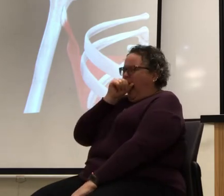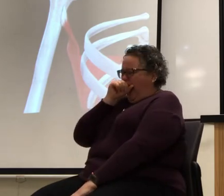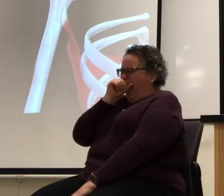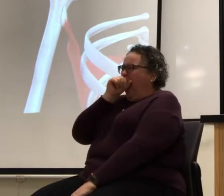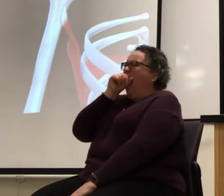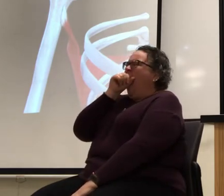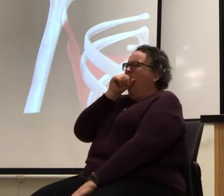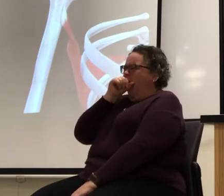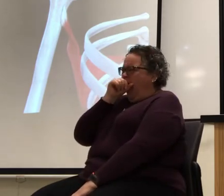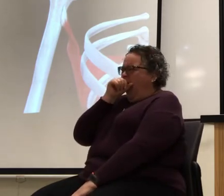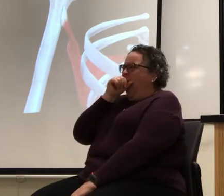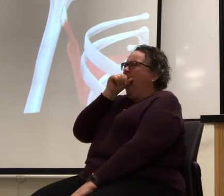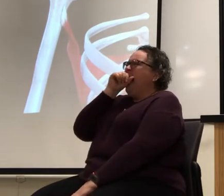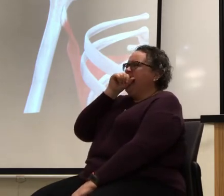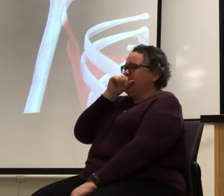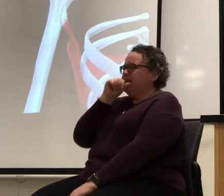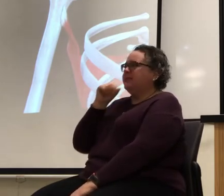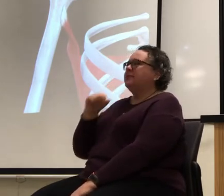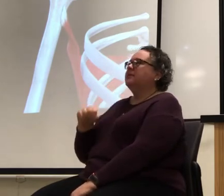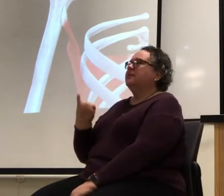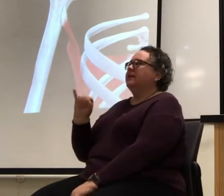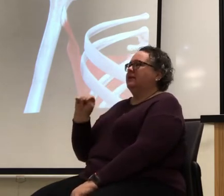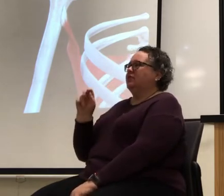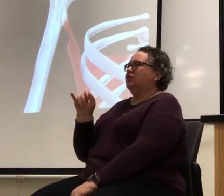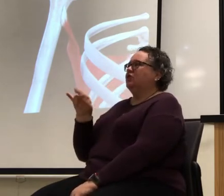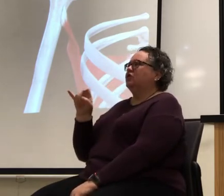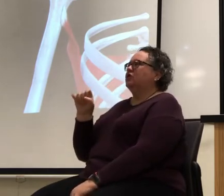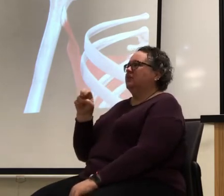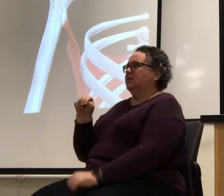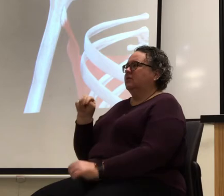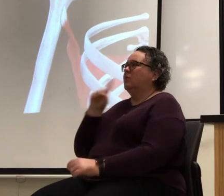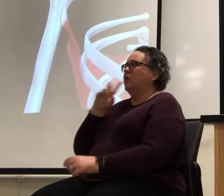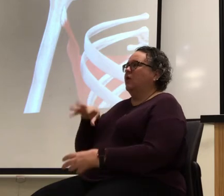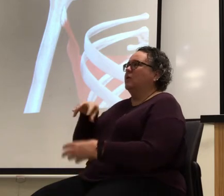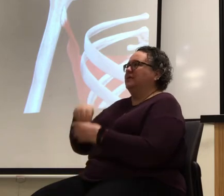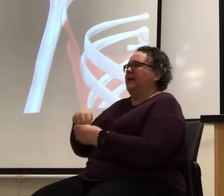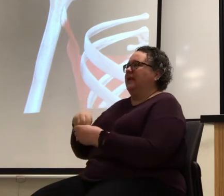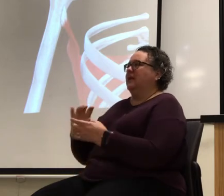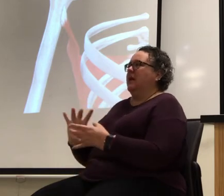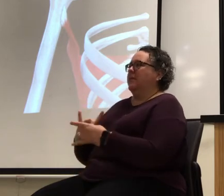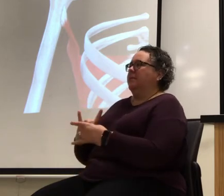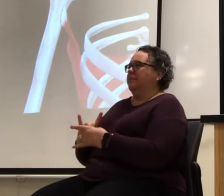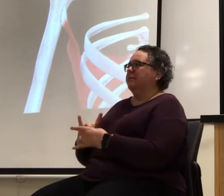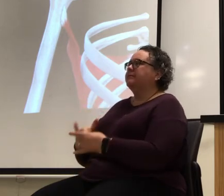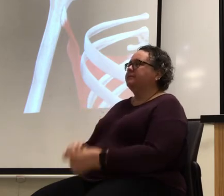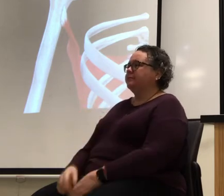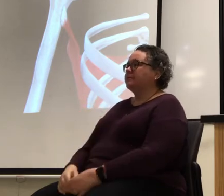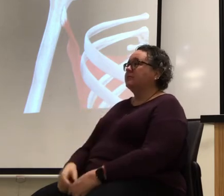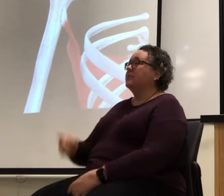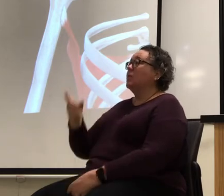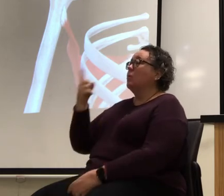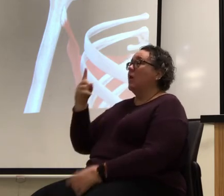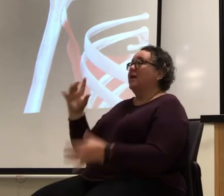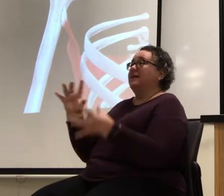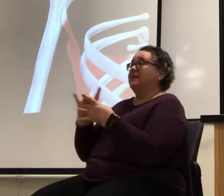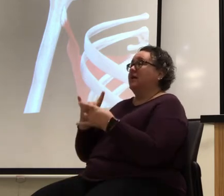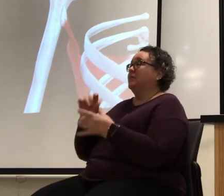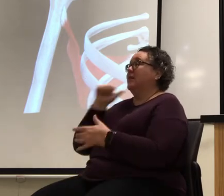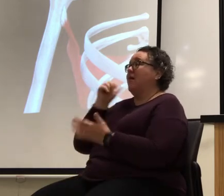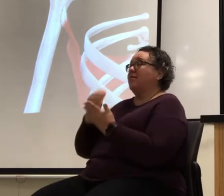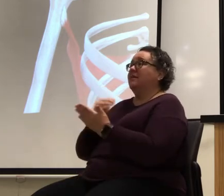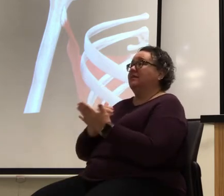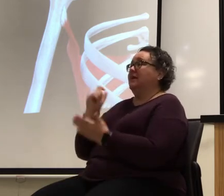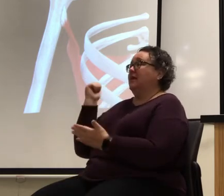That's the insertion. It inserts on the arm, so it can move the arm. There's one attachment that wasn't listed here that I would like you to